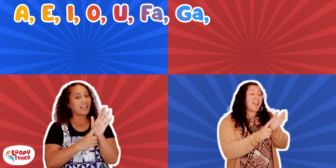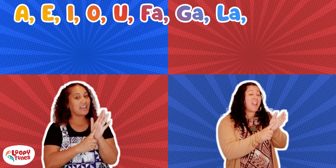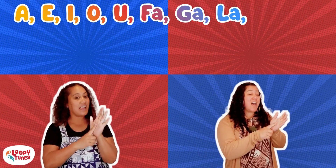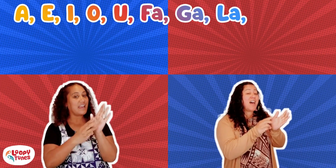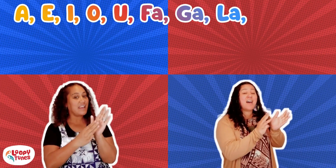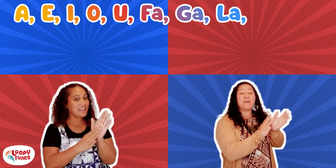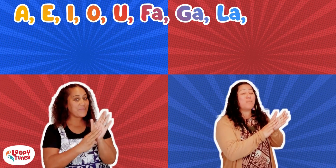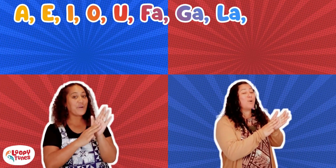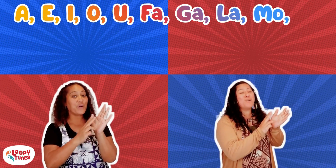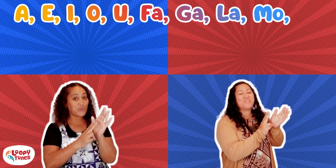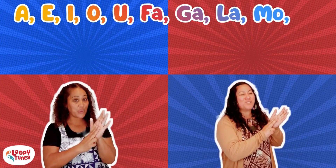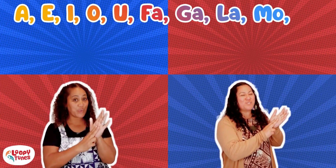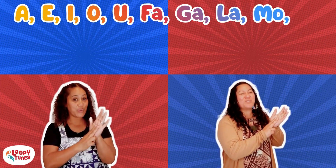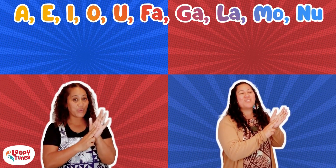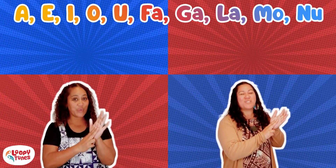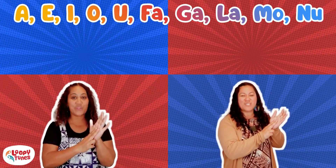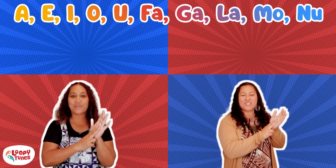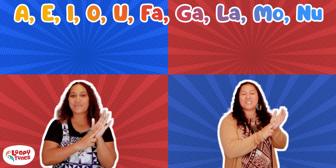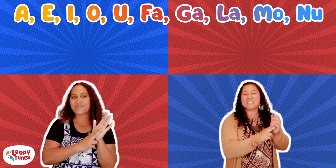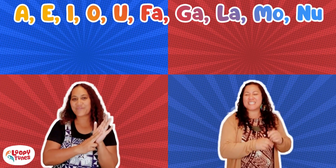Whangala mono.